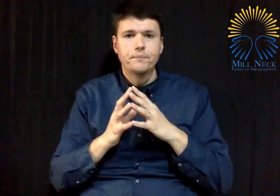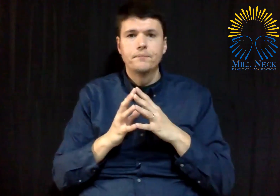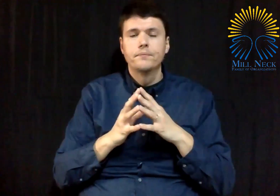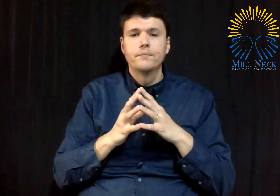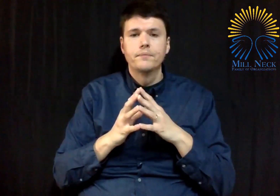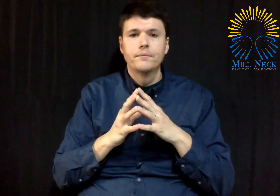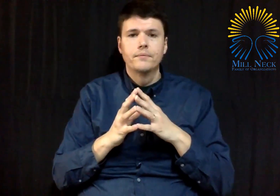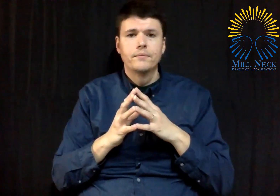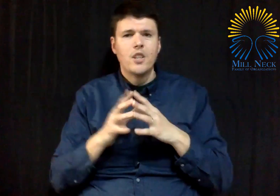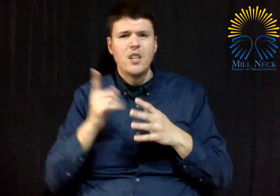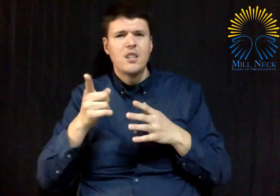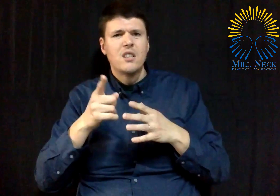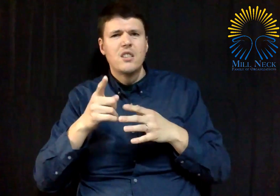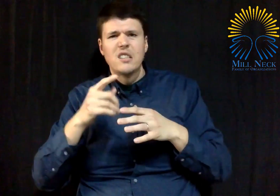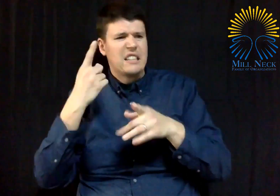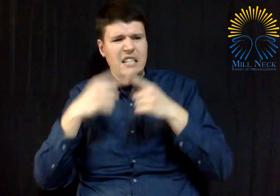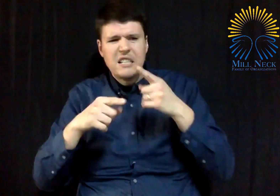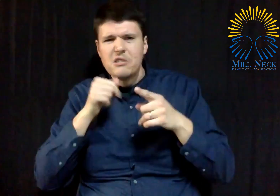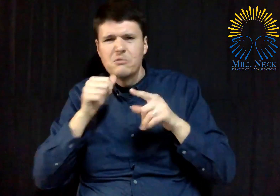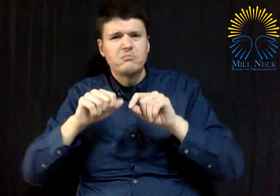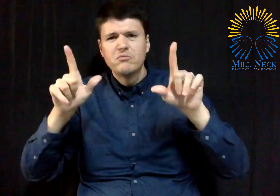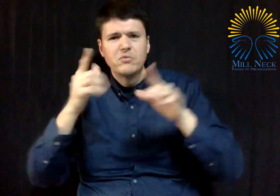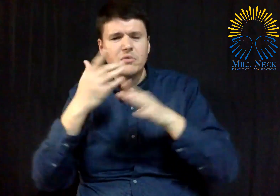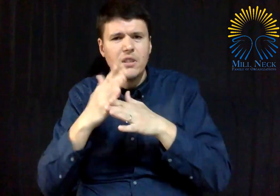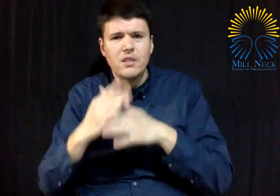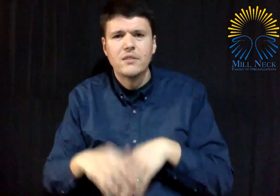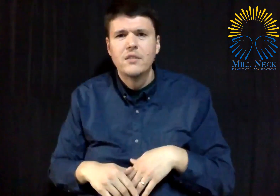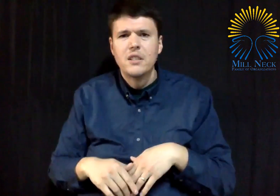Nina, you've disabled screen sharing. Hey, I just made you co-host.